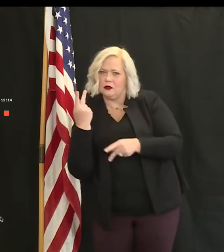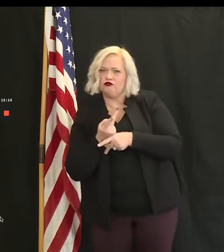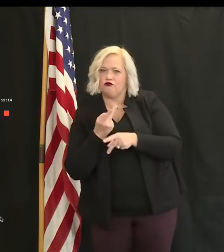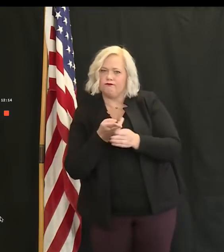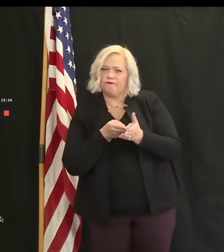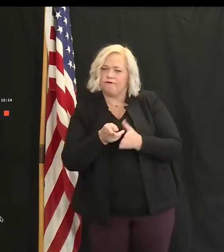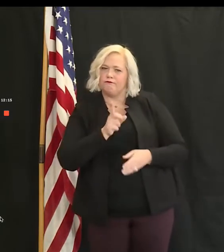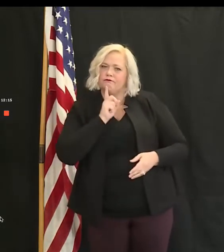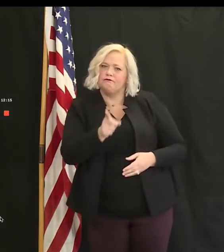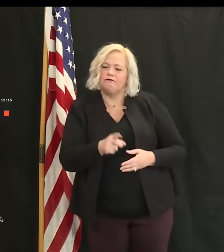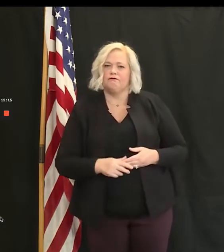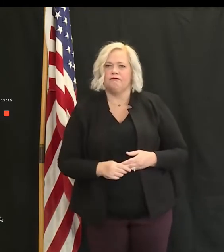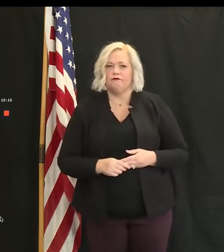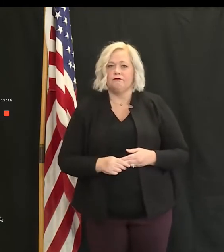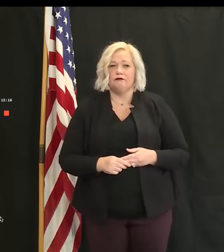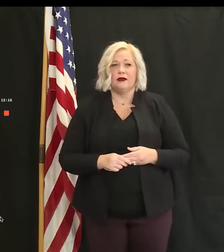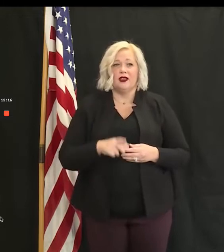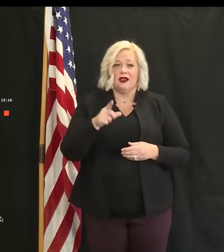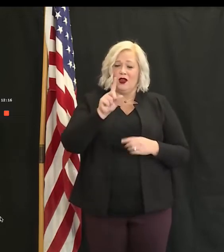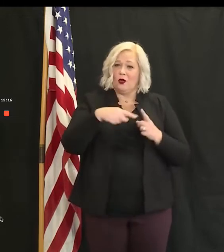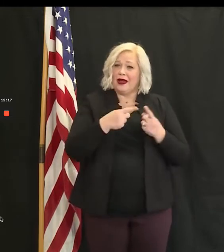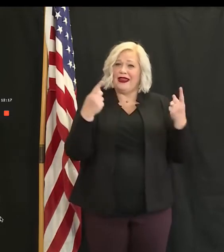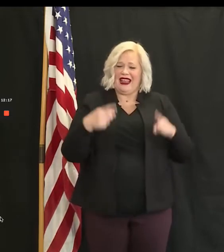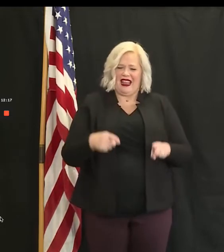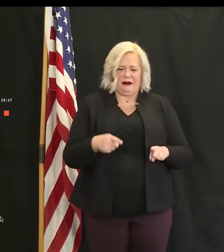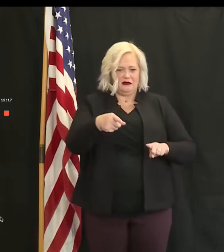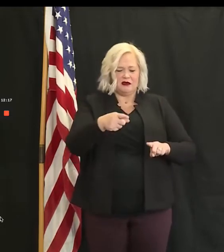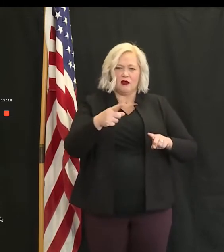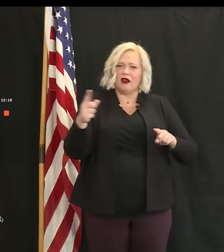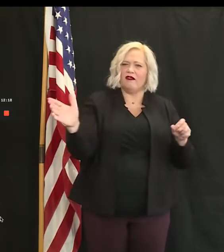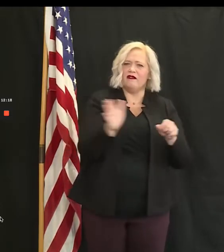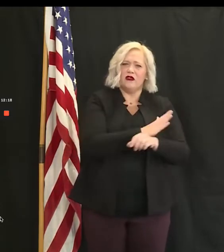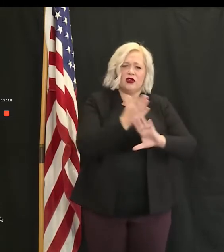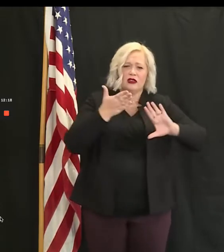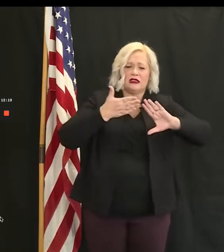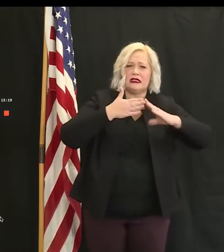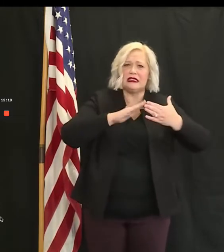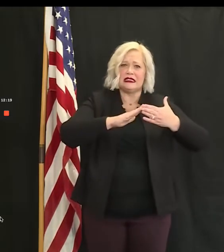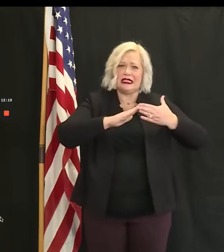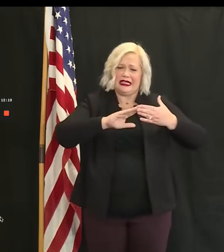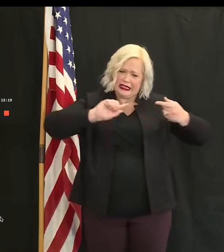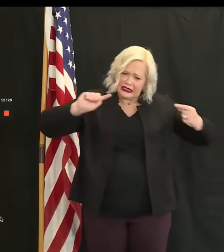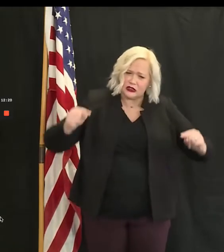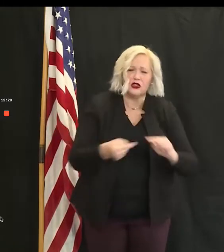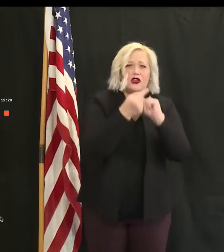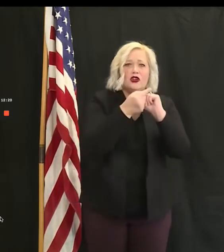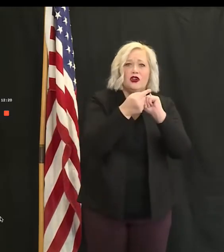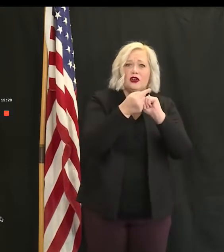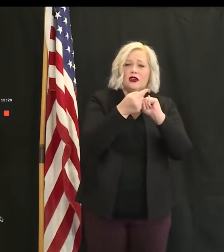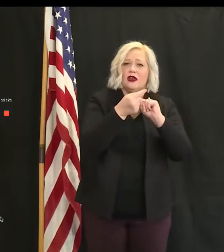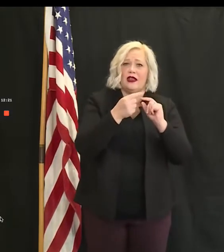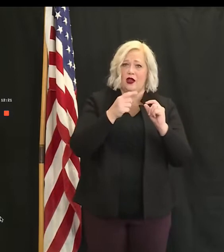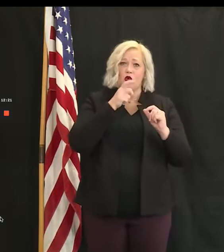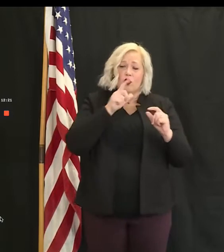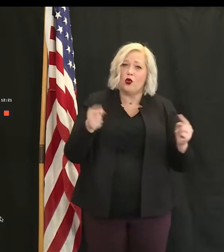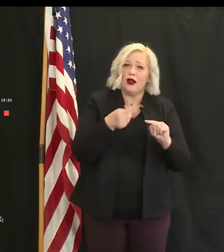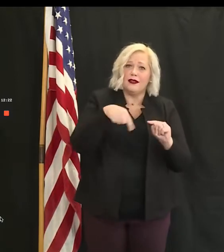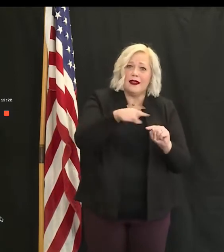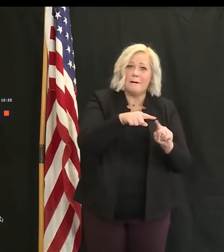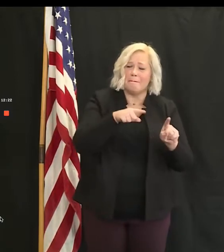is victimized by the negligence and indifference of those in power, it deserves